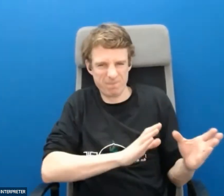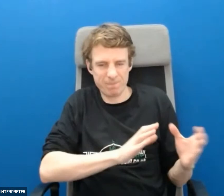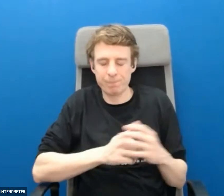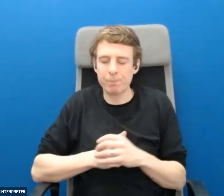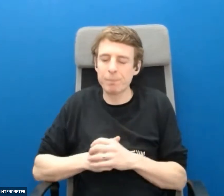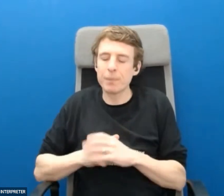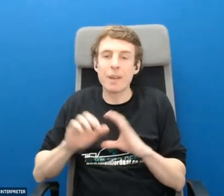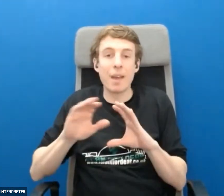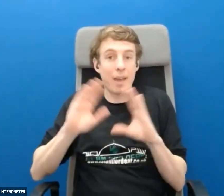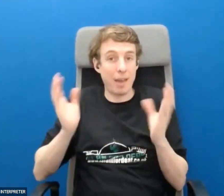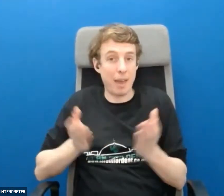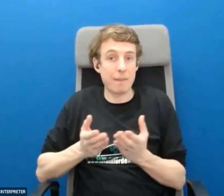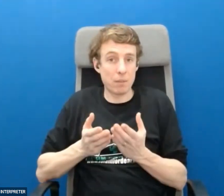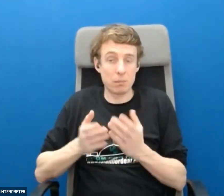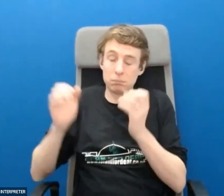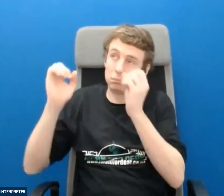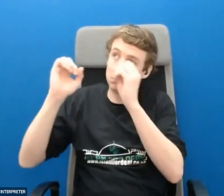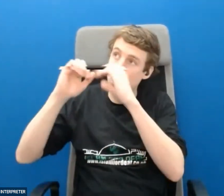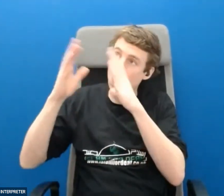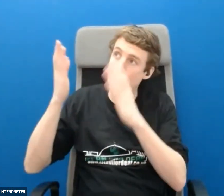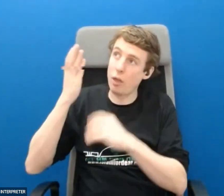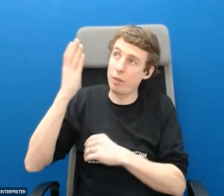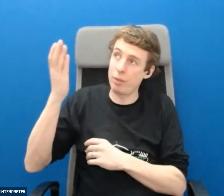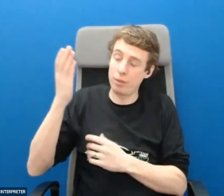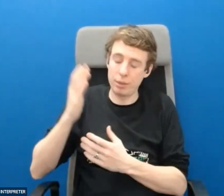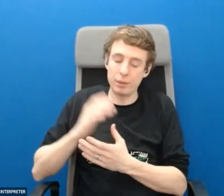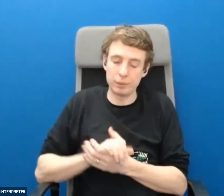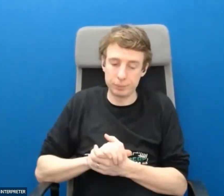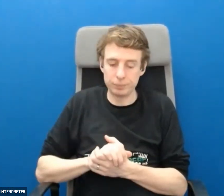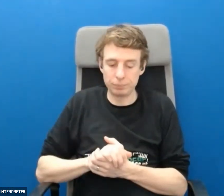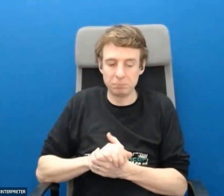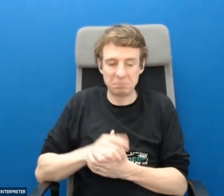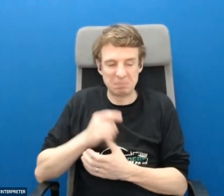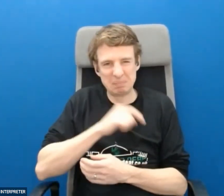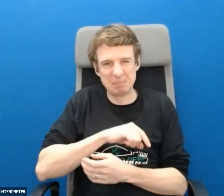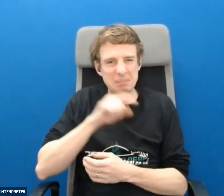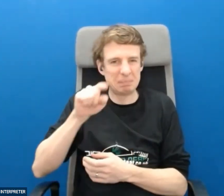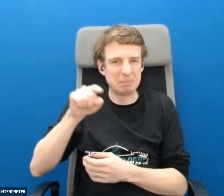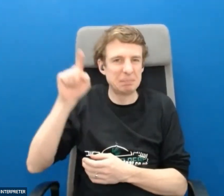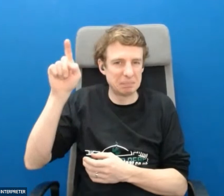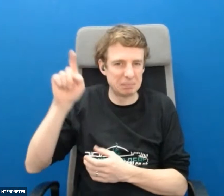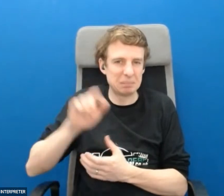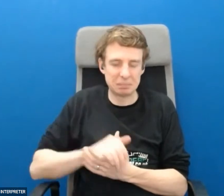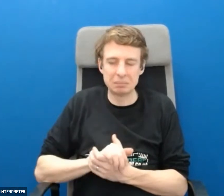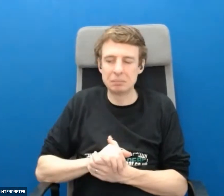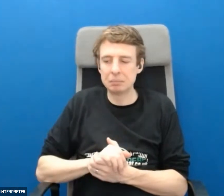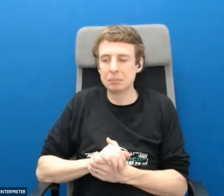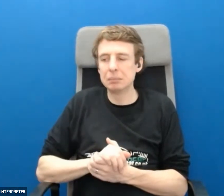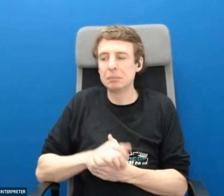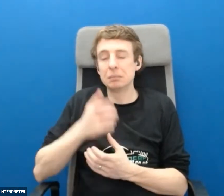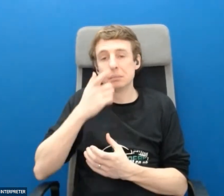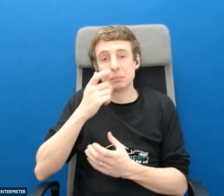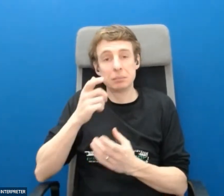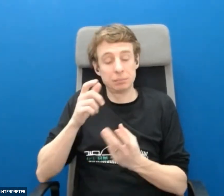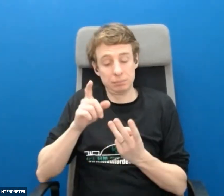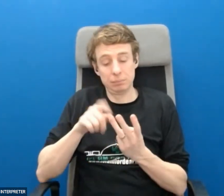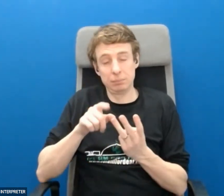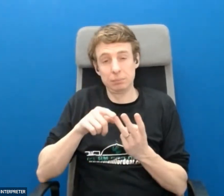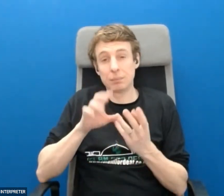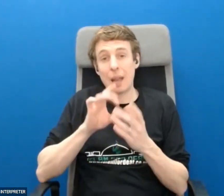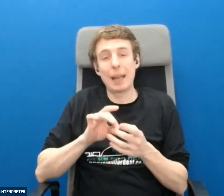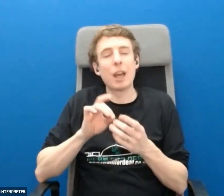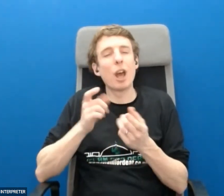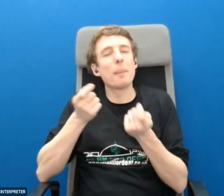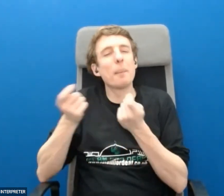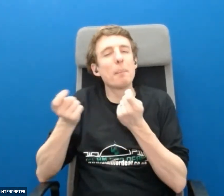And we can see that that people and mankind, humankind, they can arrange things, but it's quite clear to see that